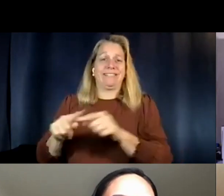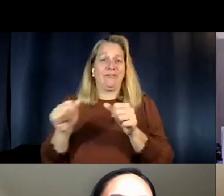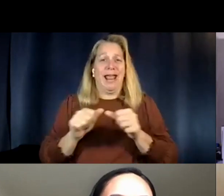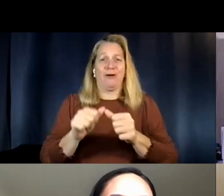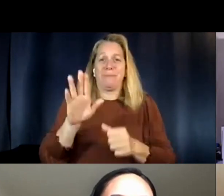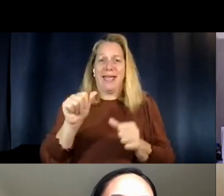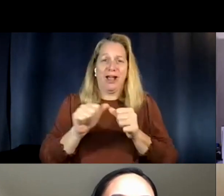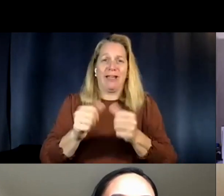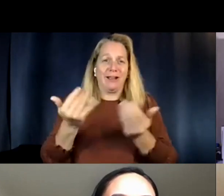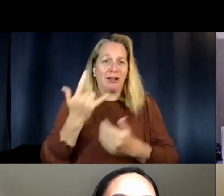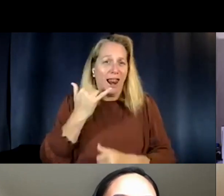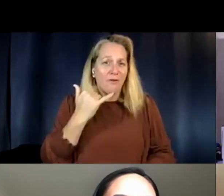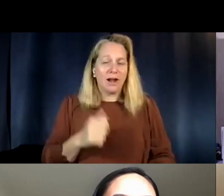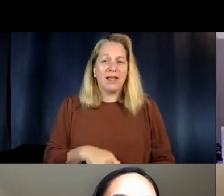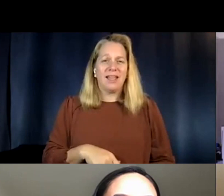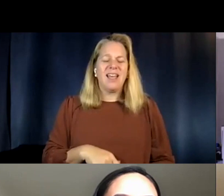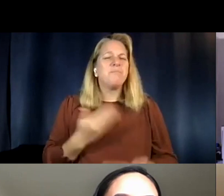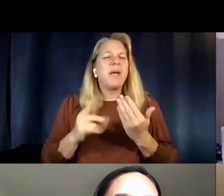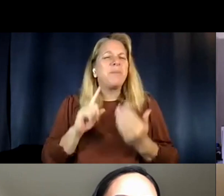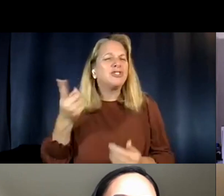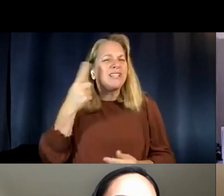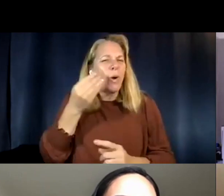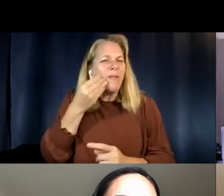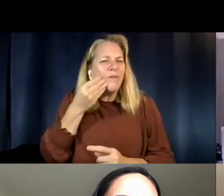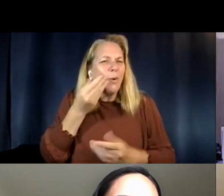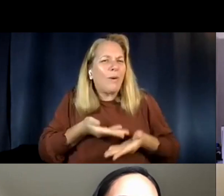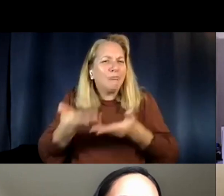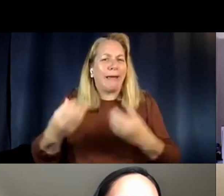Maybe he just likes the snacks that we bring. I don't know.